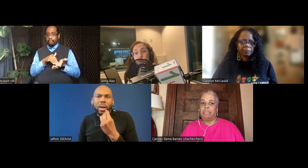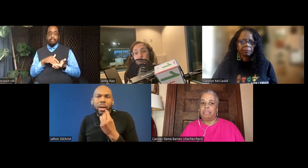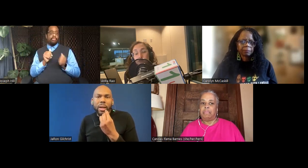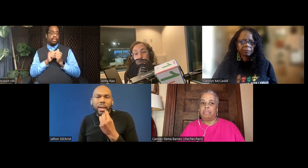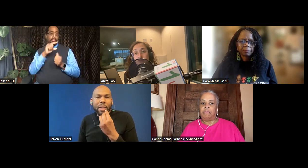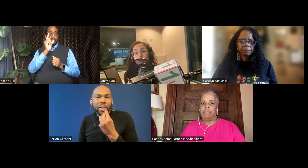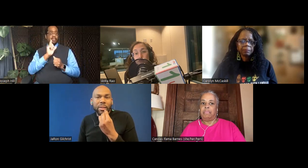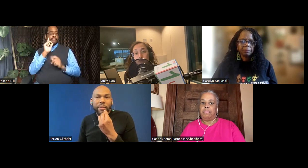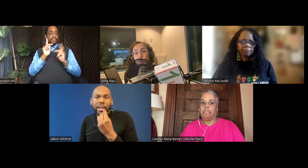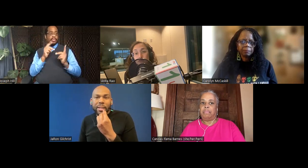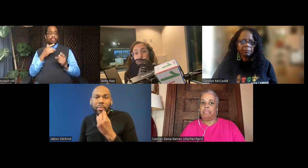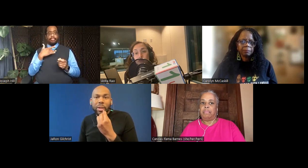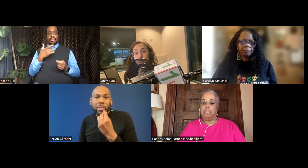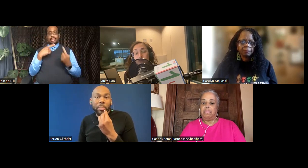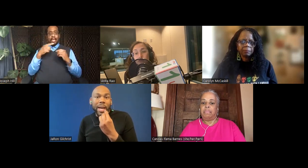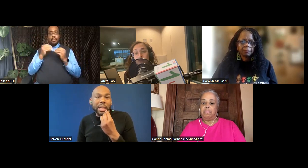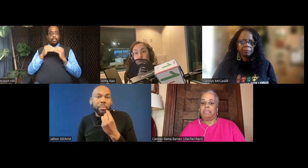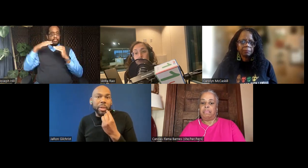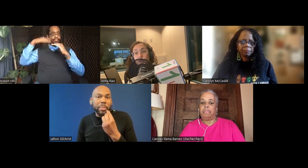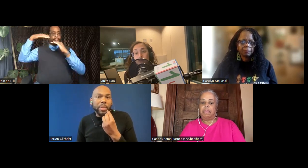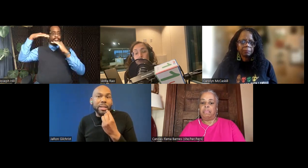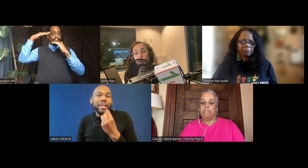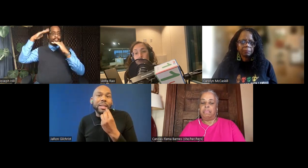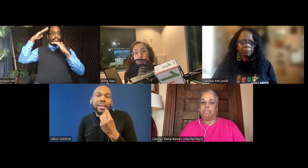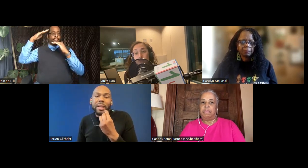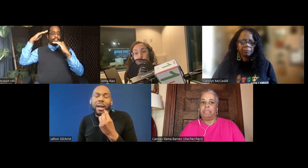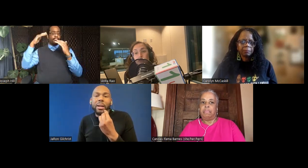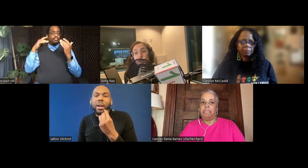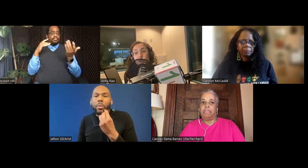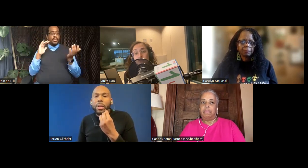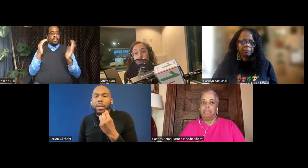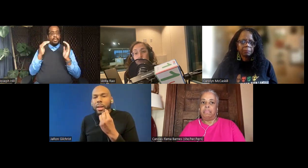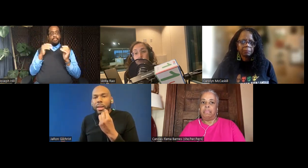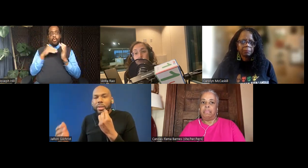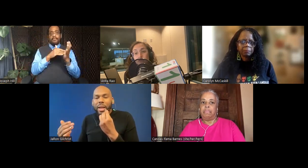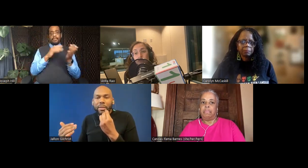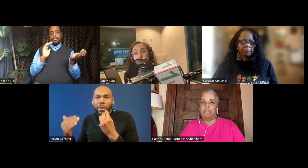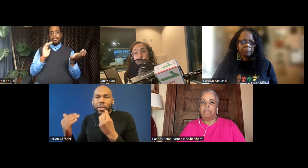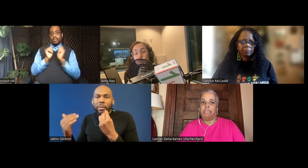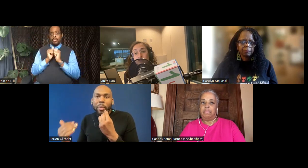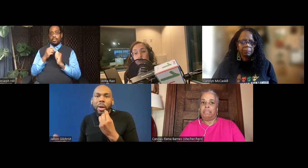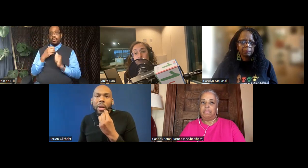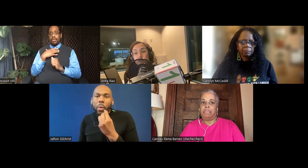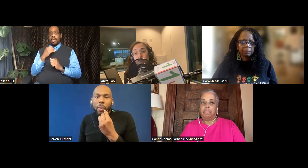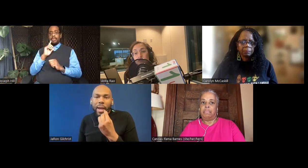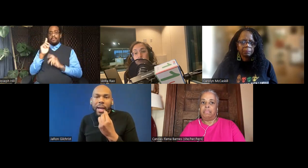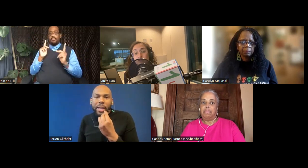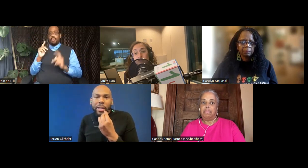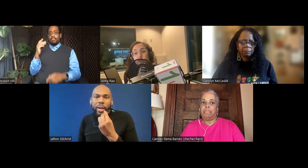location. Again, that was another finding that we noticed with Black deaf people. They tend to sign with their signs further up on the head